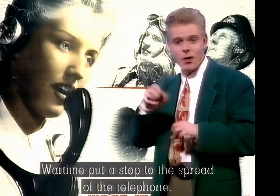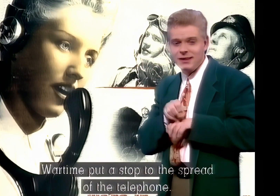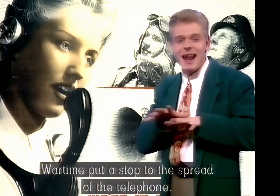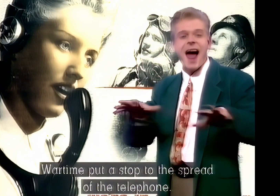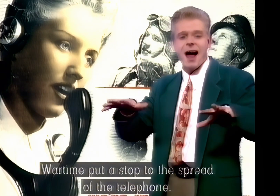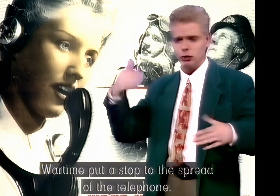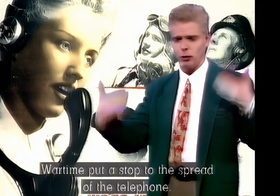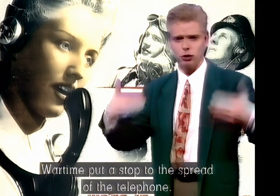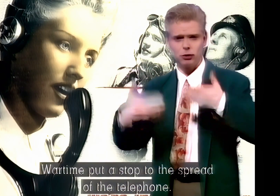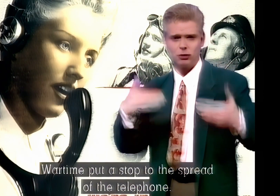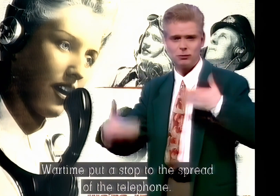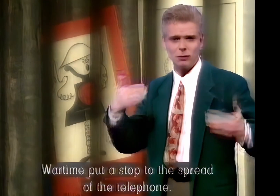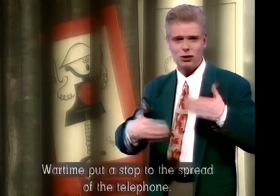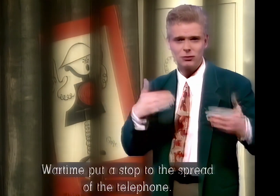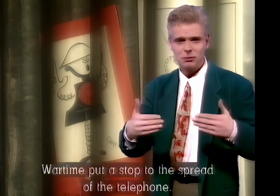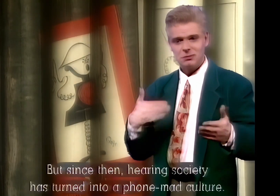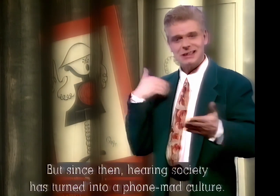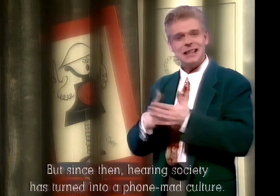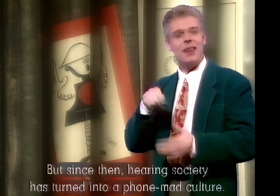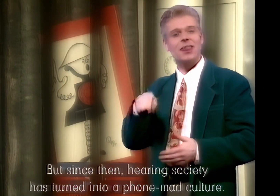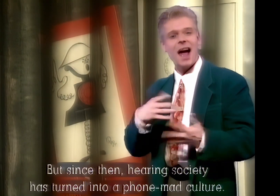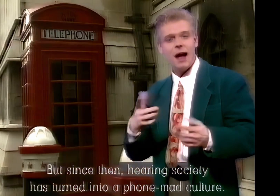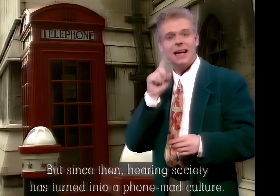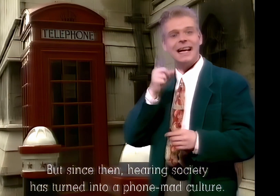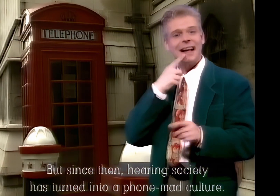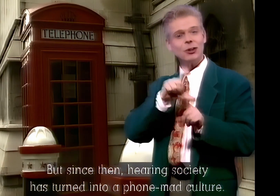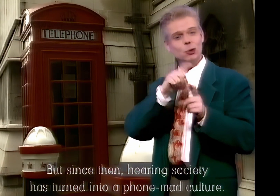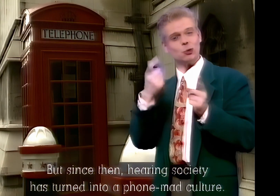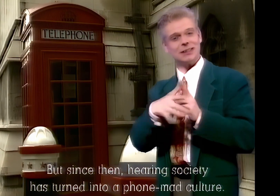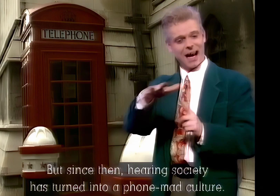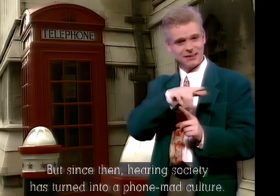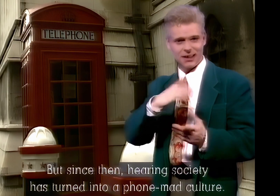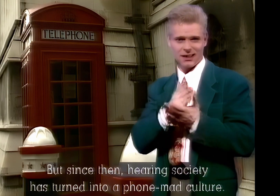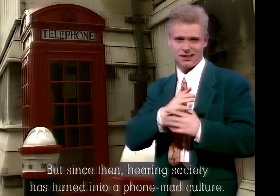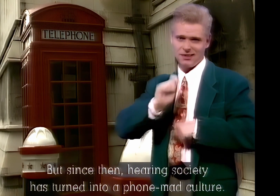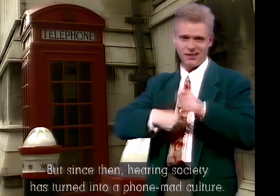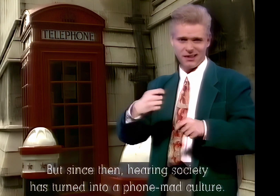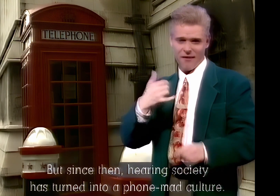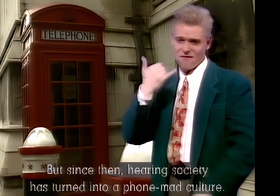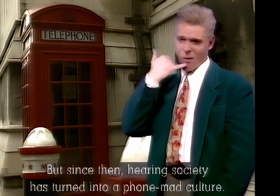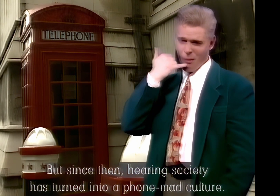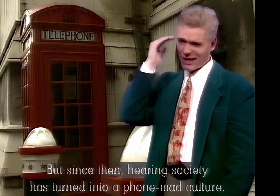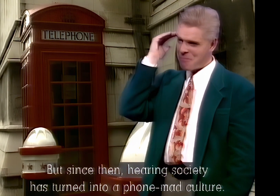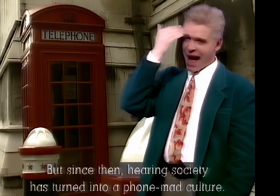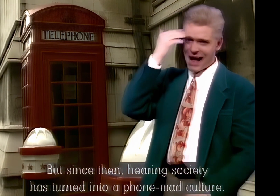Wartime put a stop to the spread of the telephone. But since then, hearing society has turned into a phone-mad